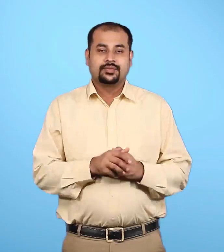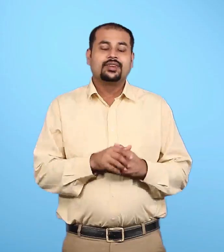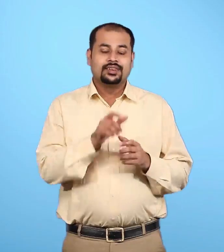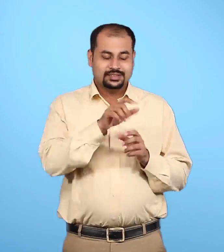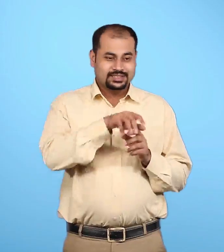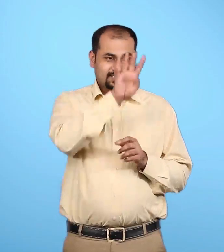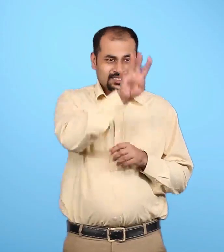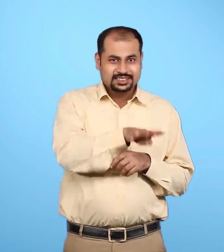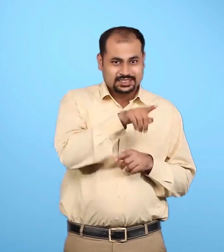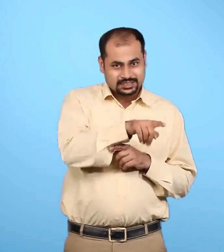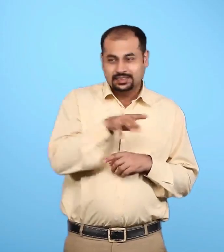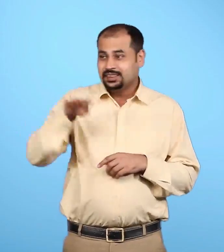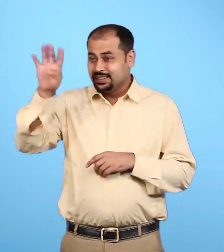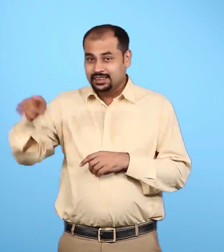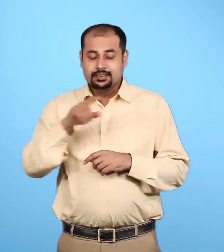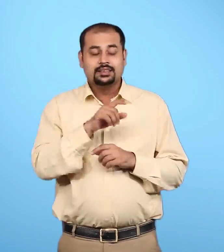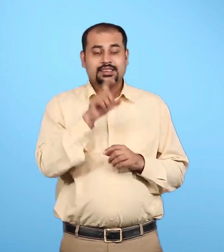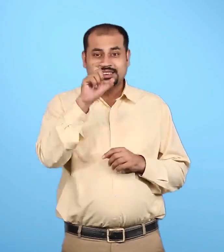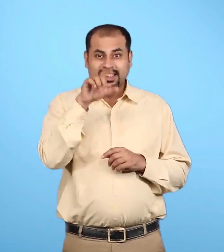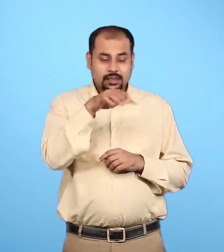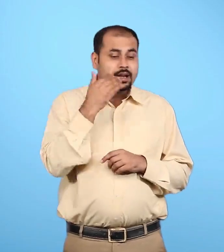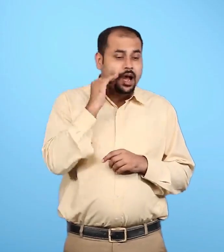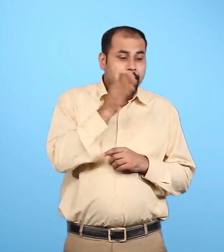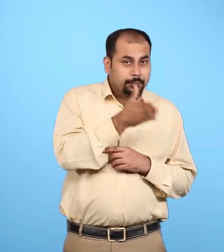The cities are Delhi,